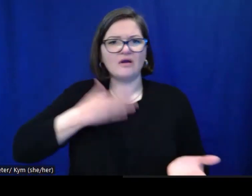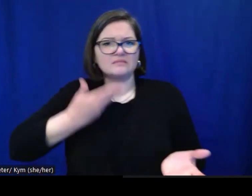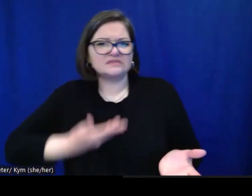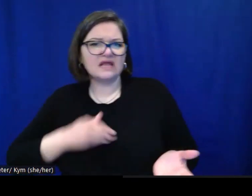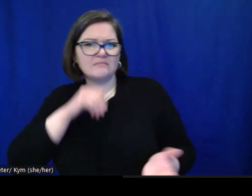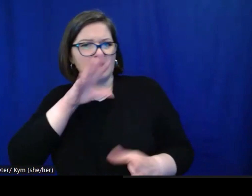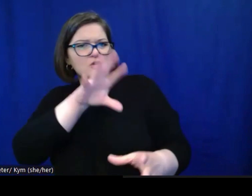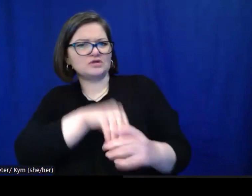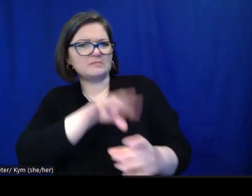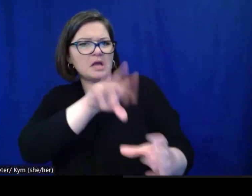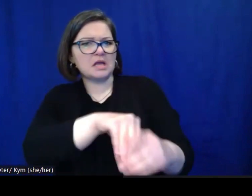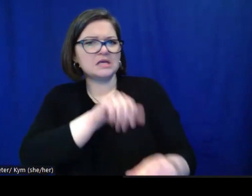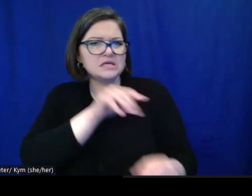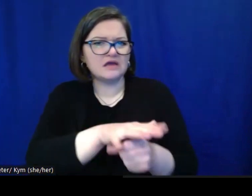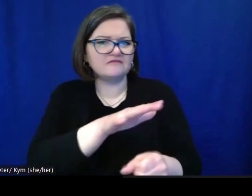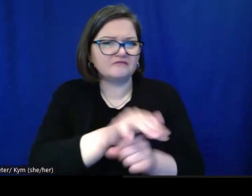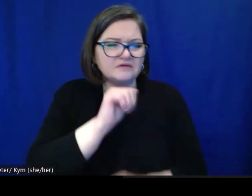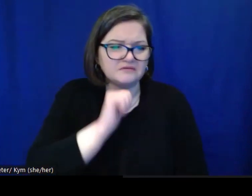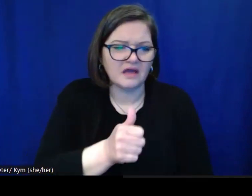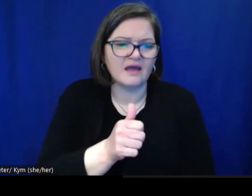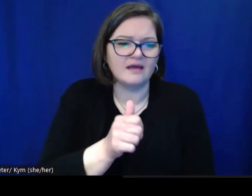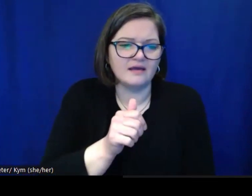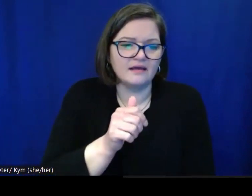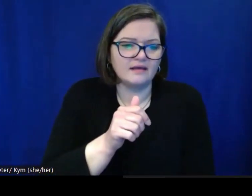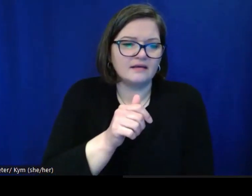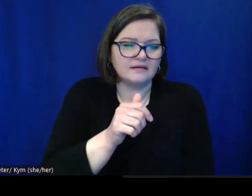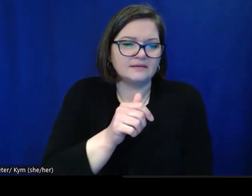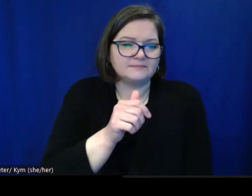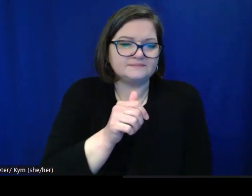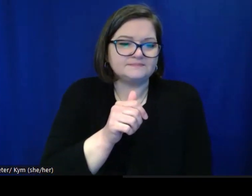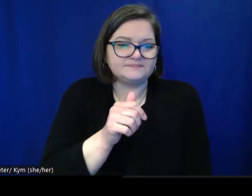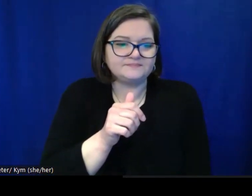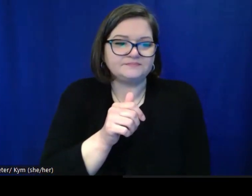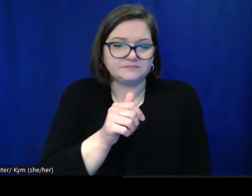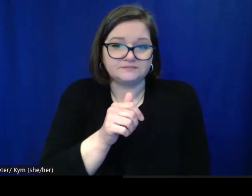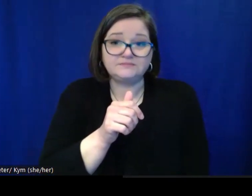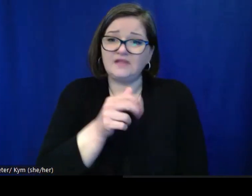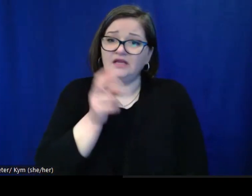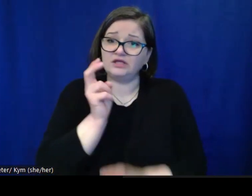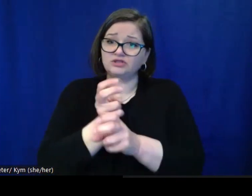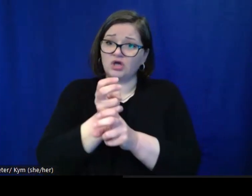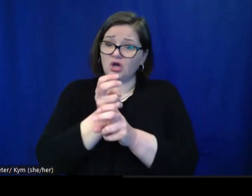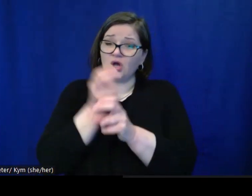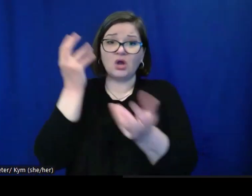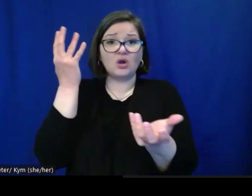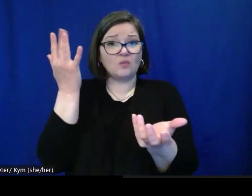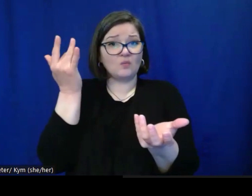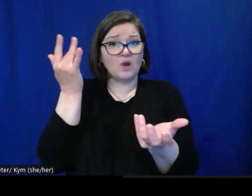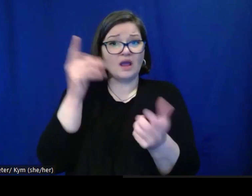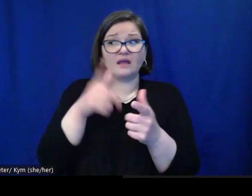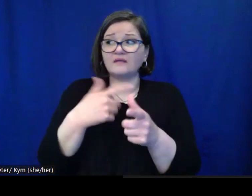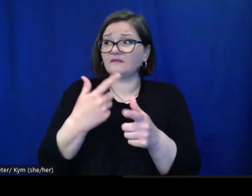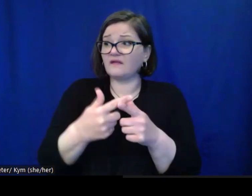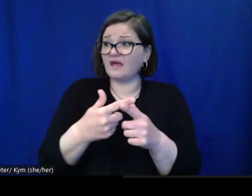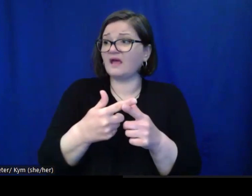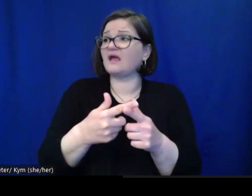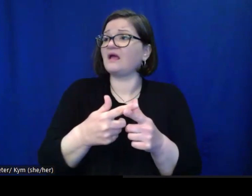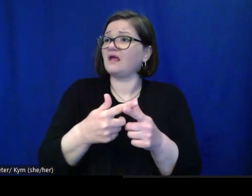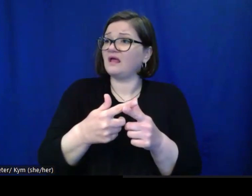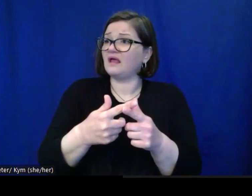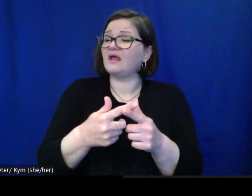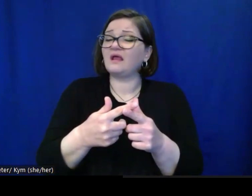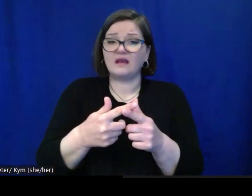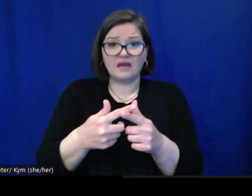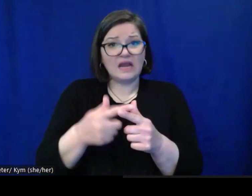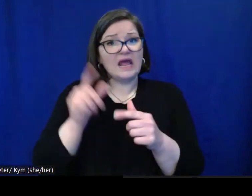participating enough. And it's hard because I had to not only do my job well, but I had to